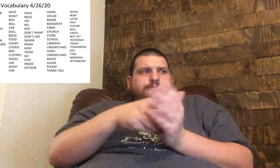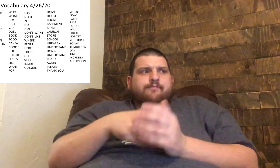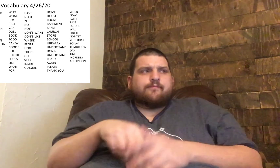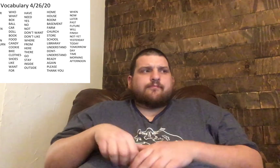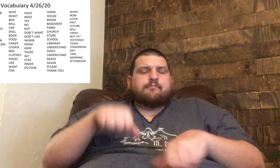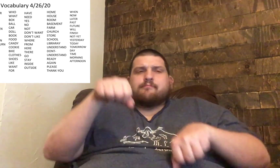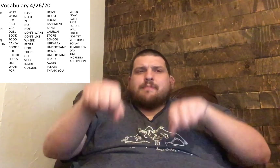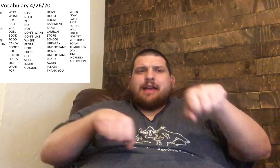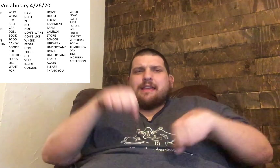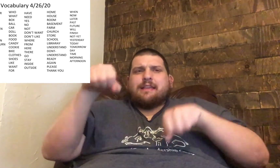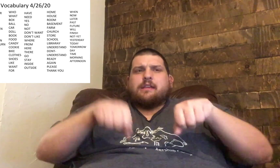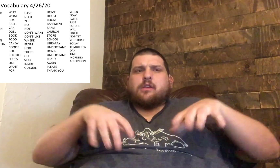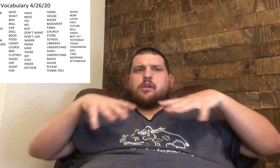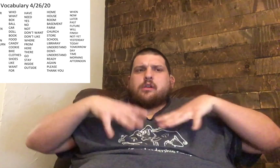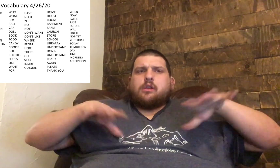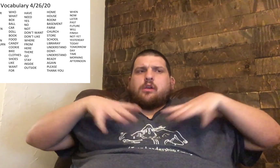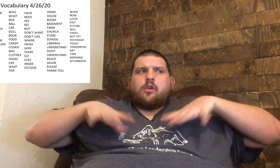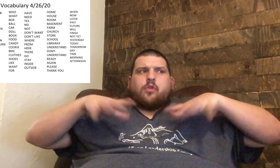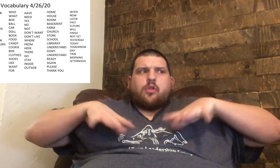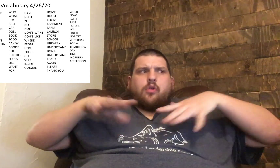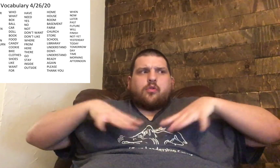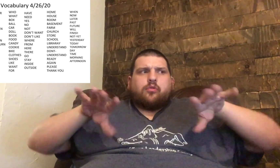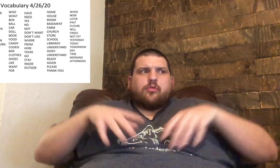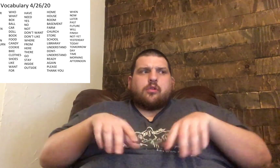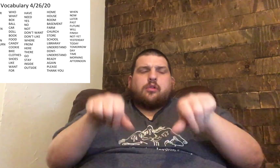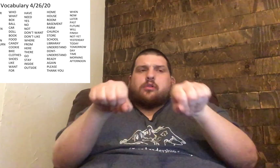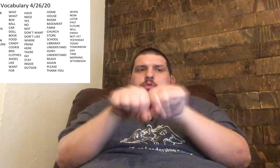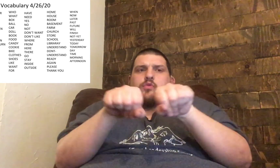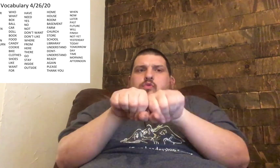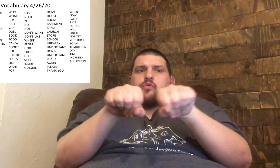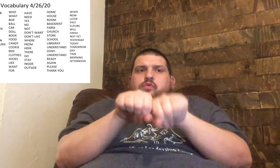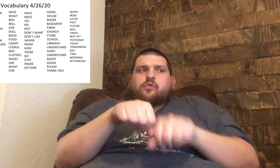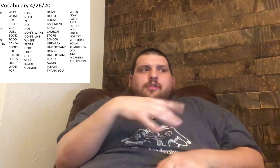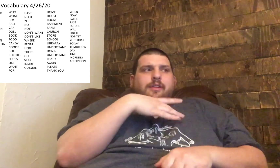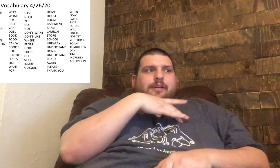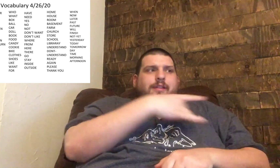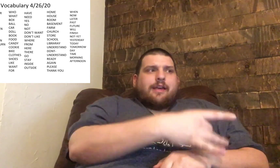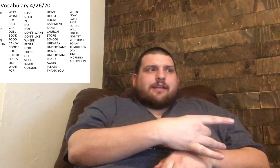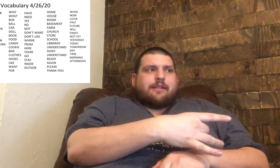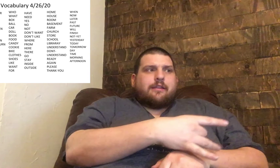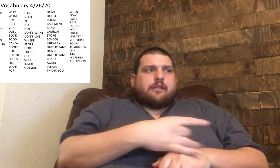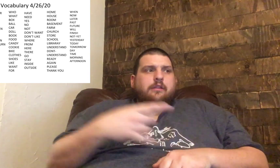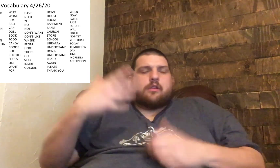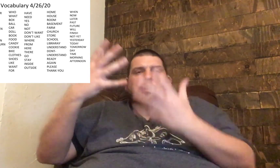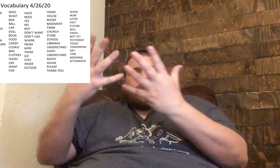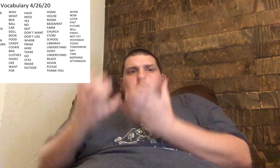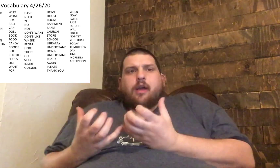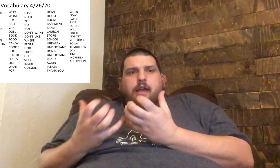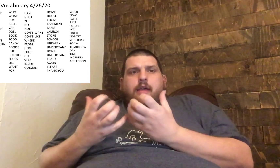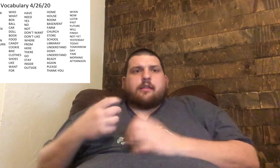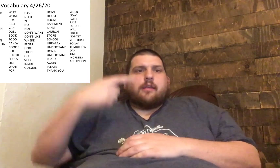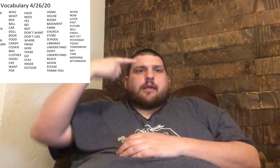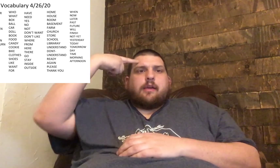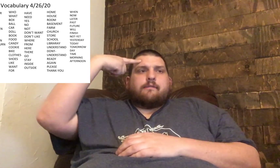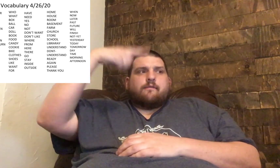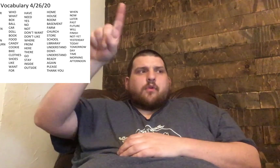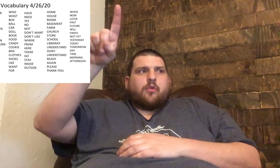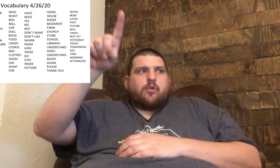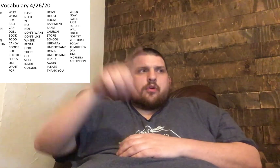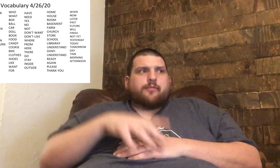cookie, bike, clothes, shoes, like, want,